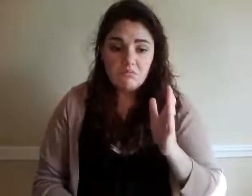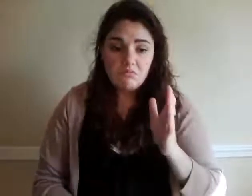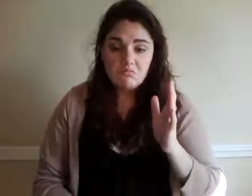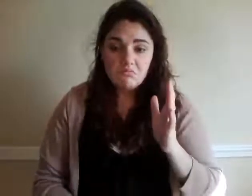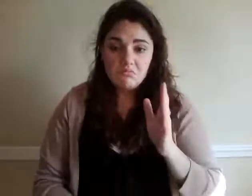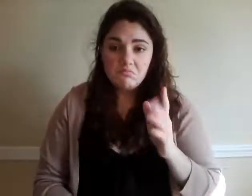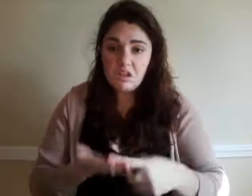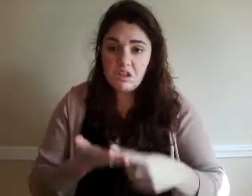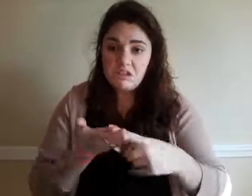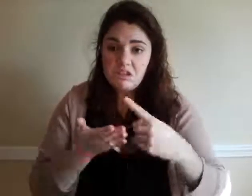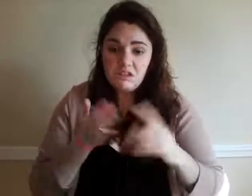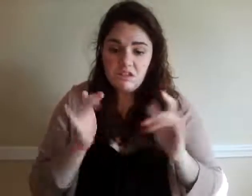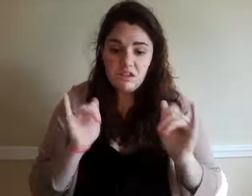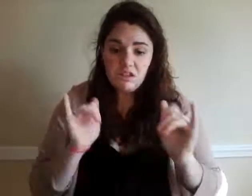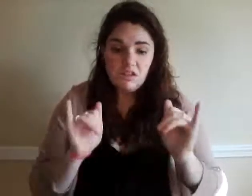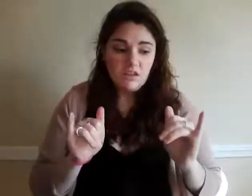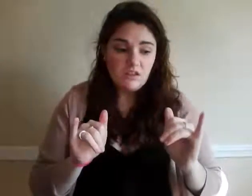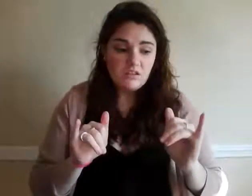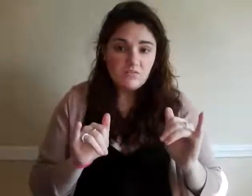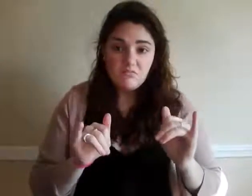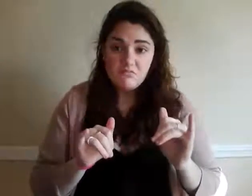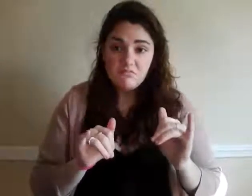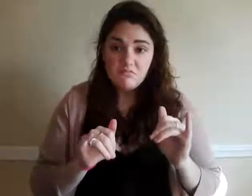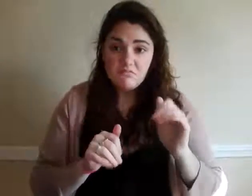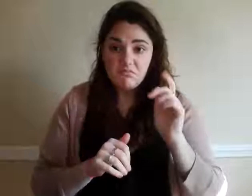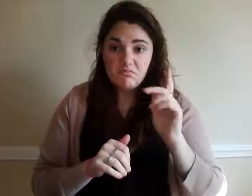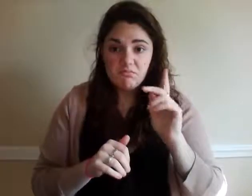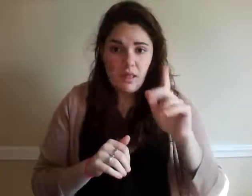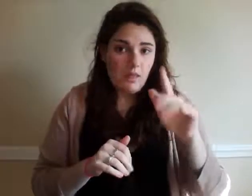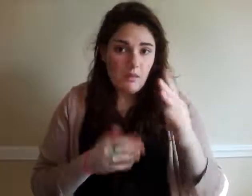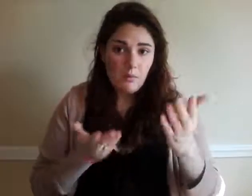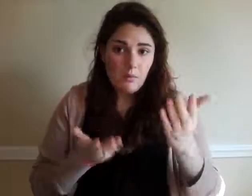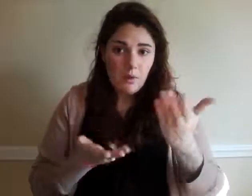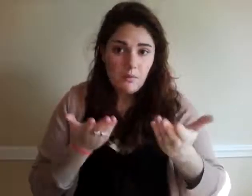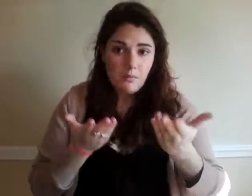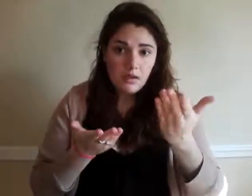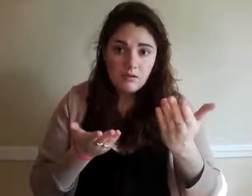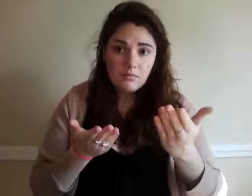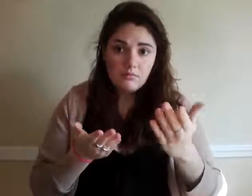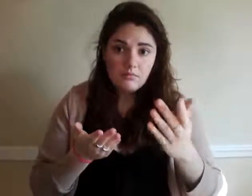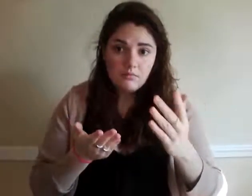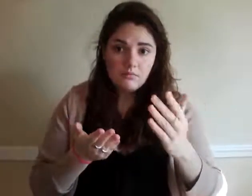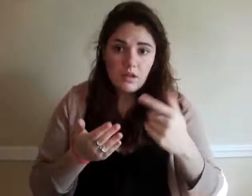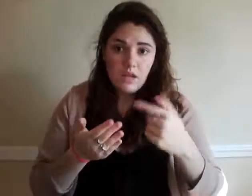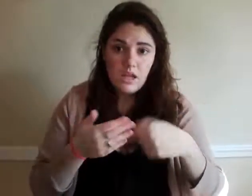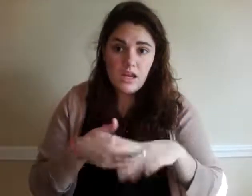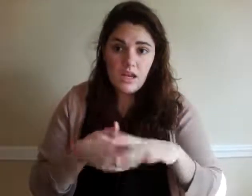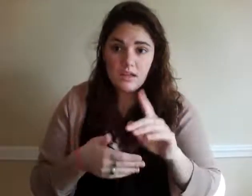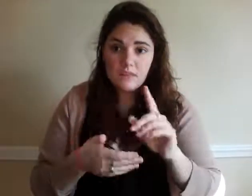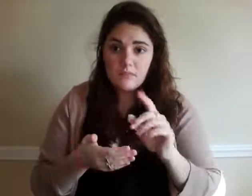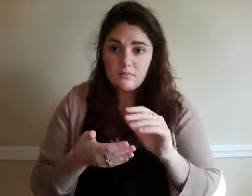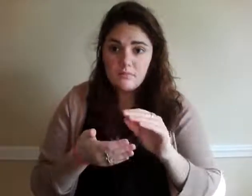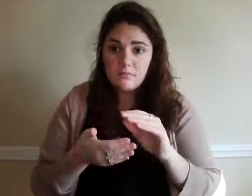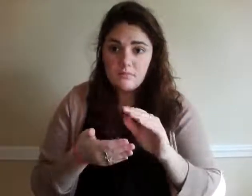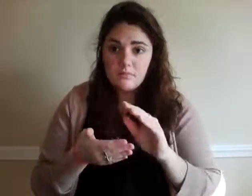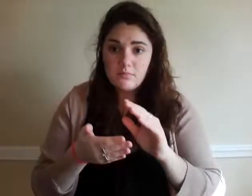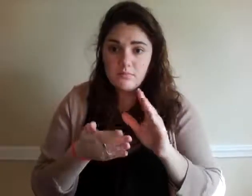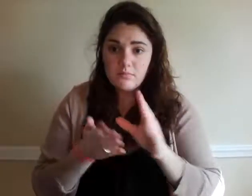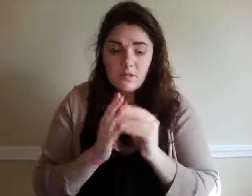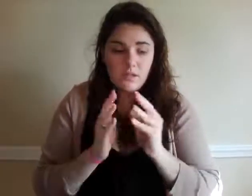sessions or 3 sessions, and look at that. We might also look at the possibility of going with